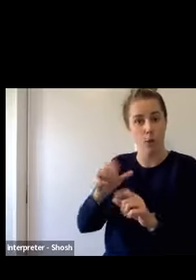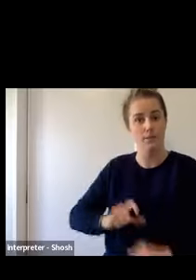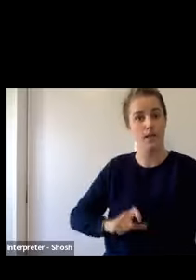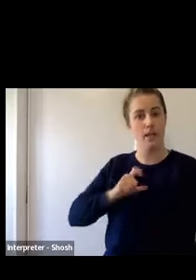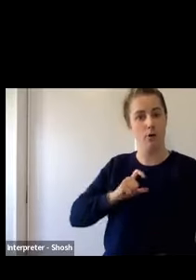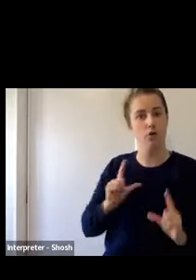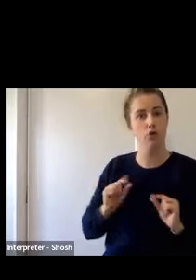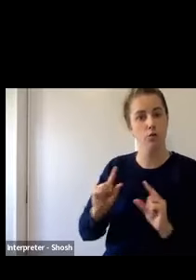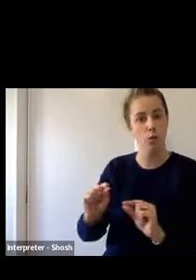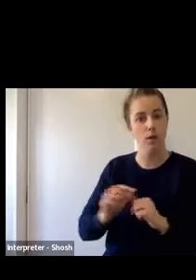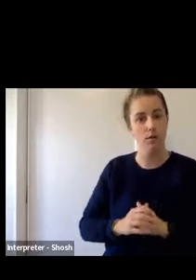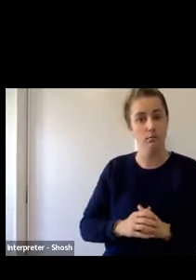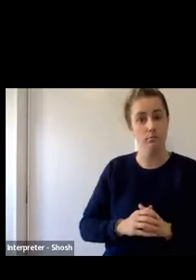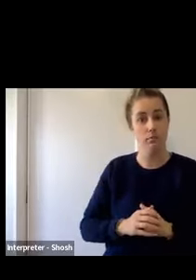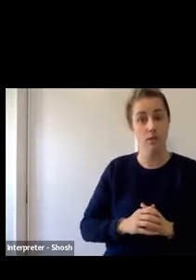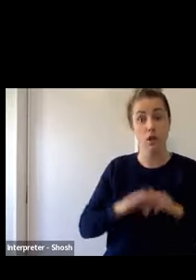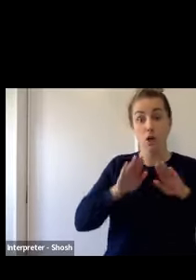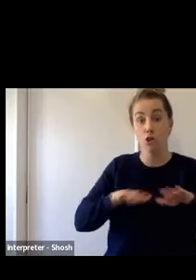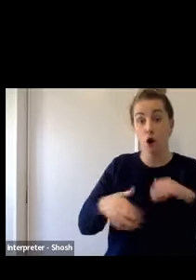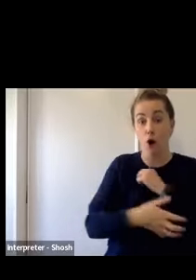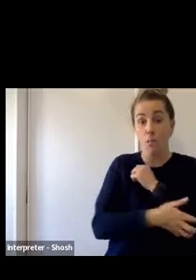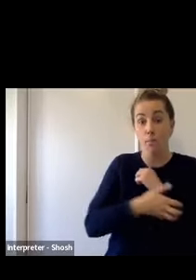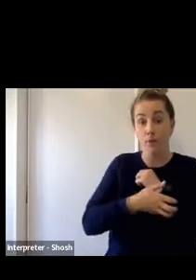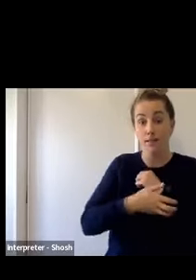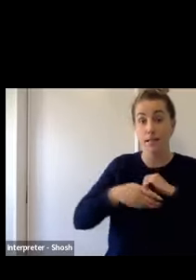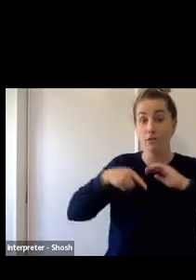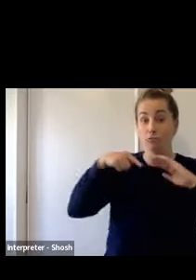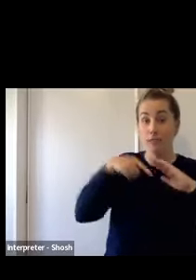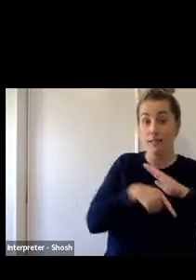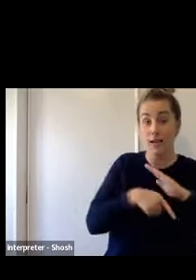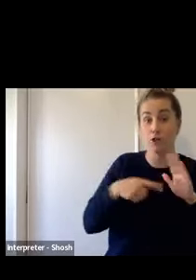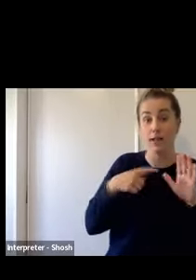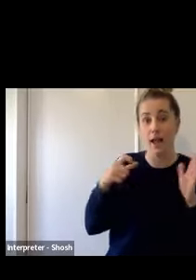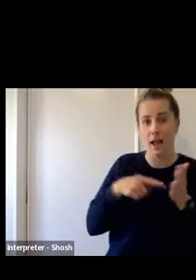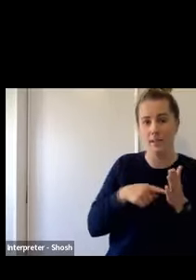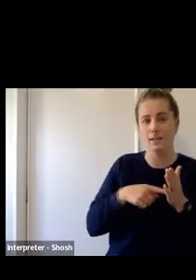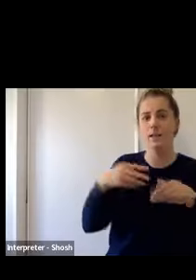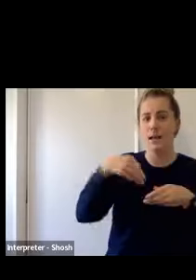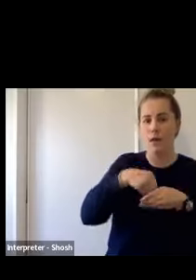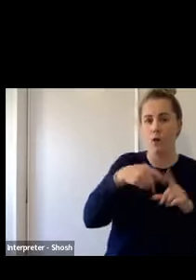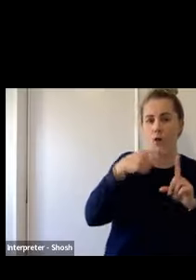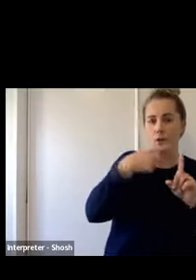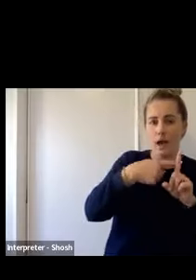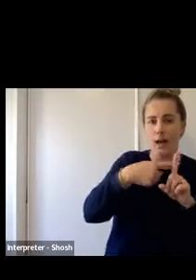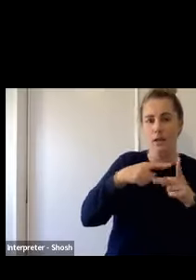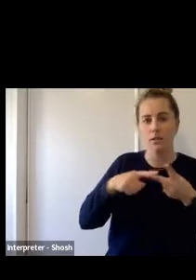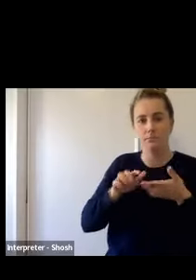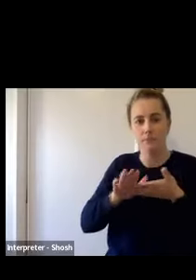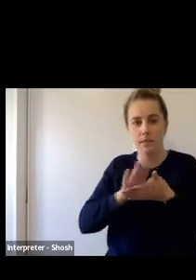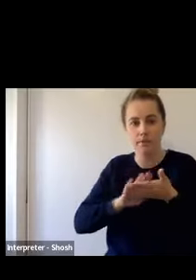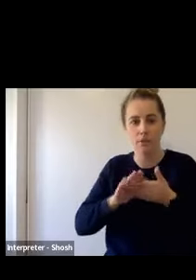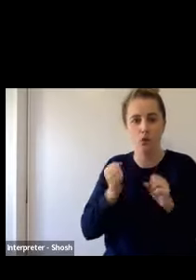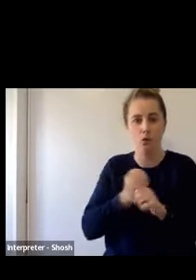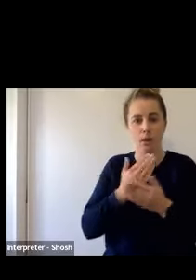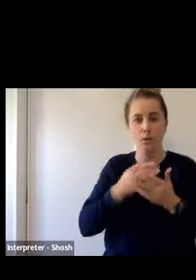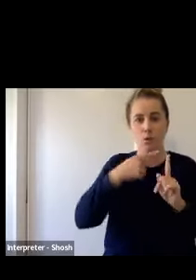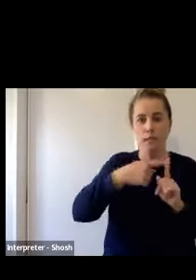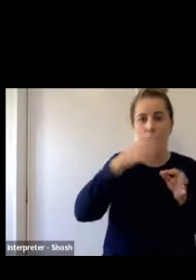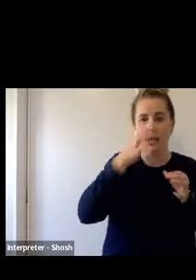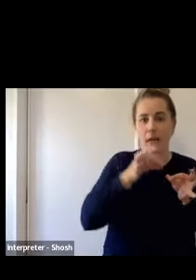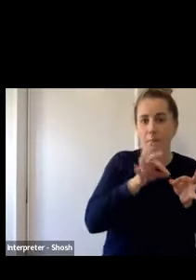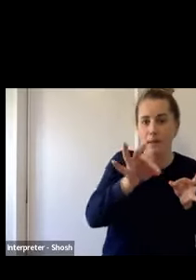The Child Poverty Reduction Act included a range of targets, definitions to ensure targets were